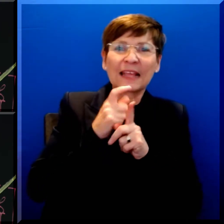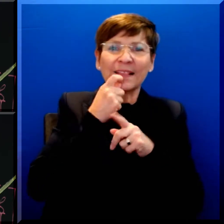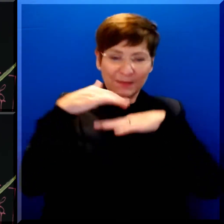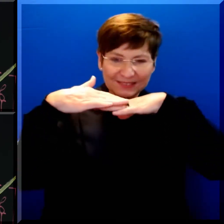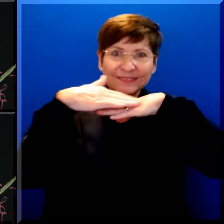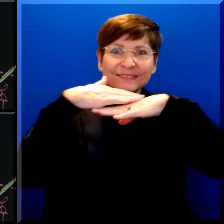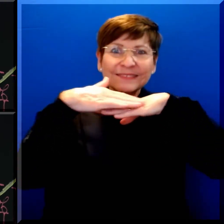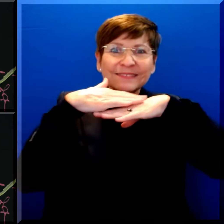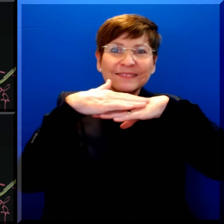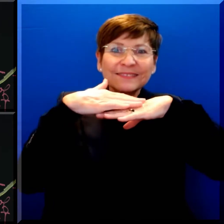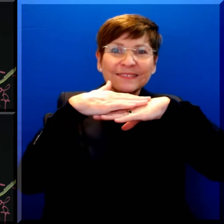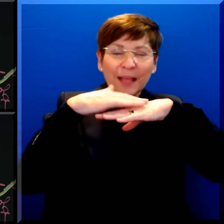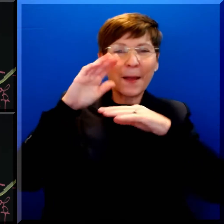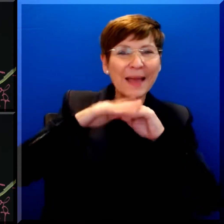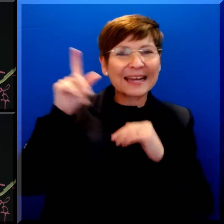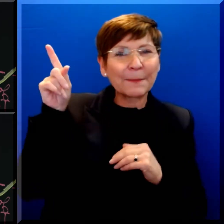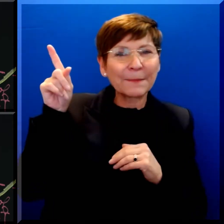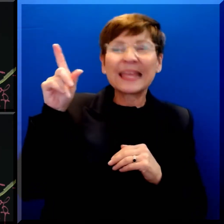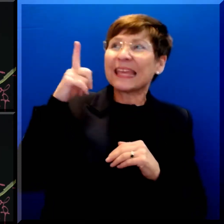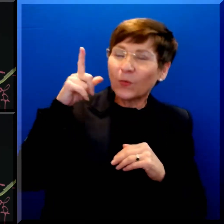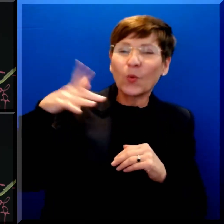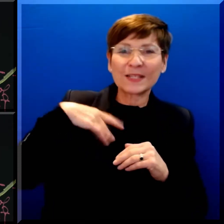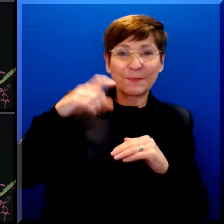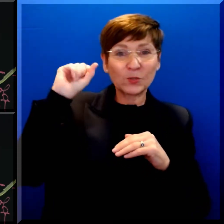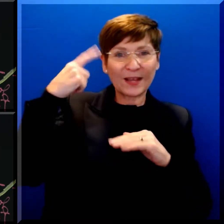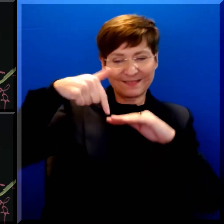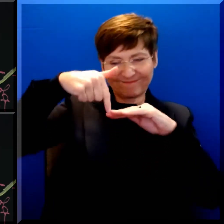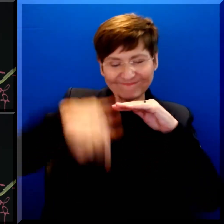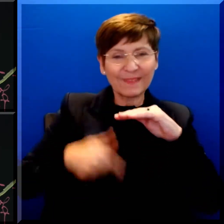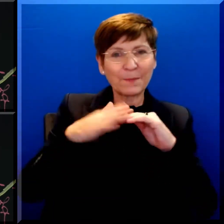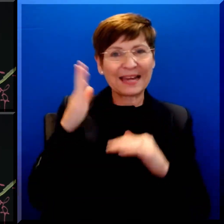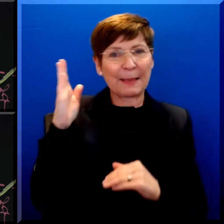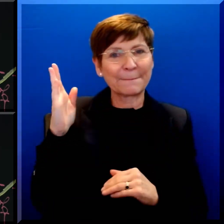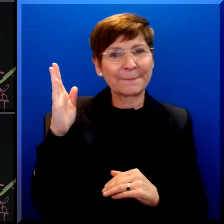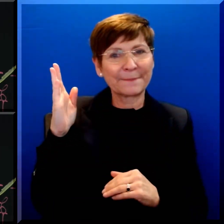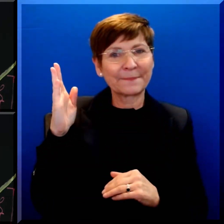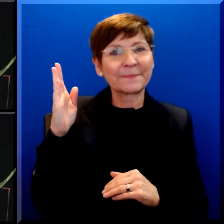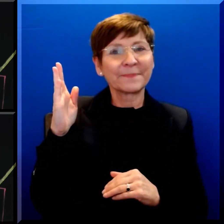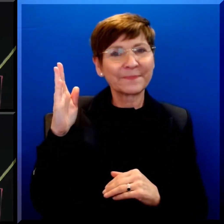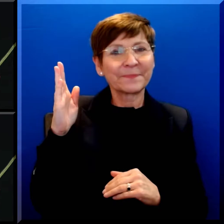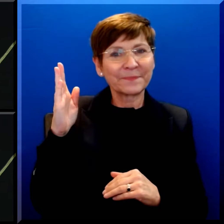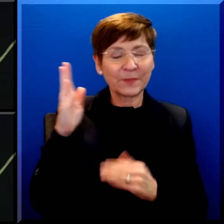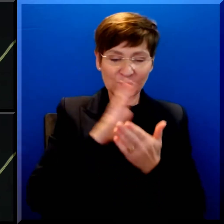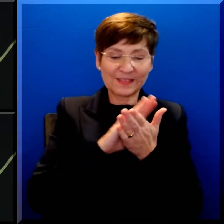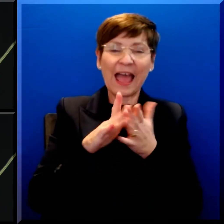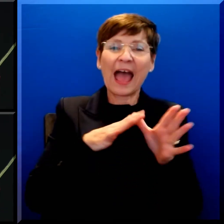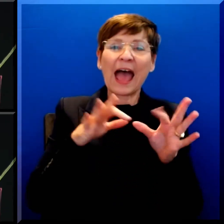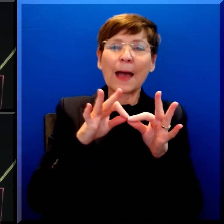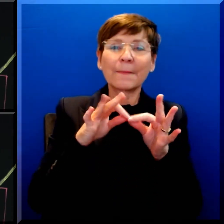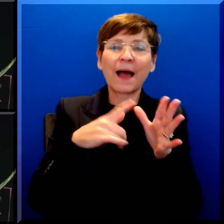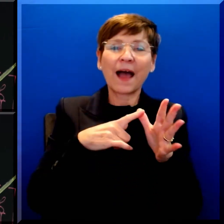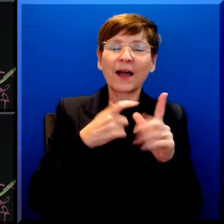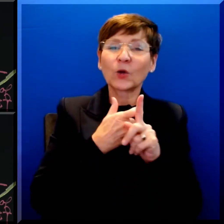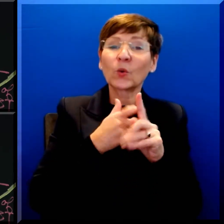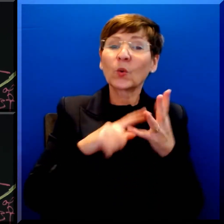to teach you to wrestle with him, embrace him in hard times. Now, if you recall, Habakkuk actually has three chapters